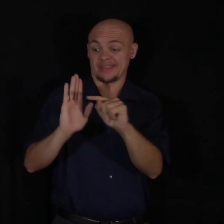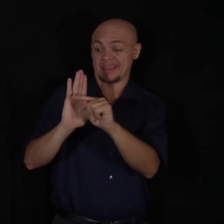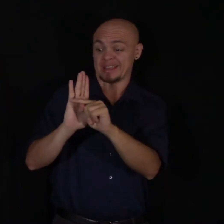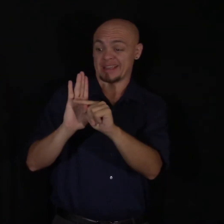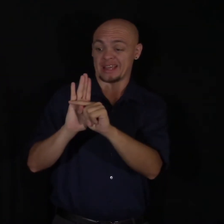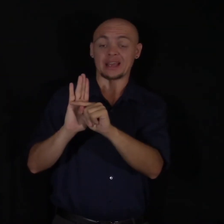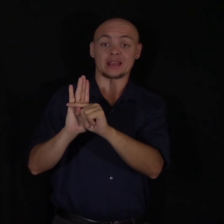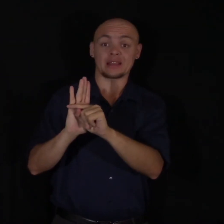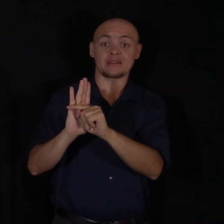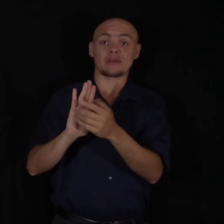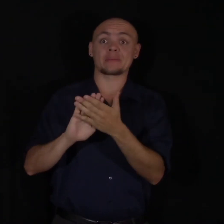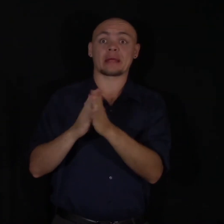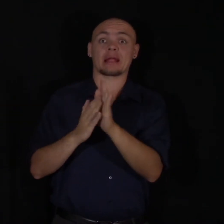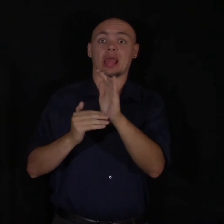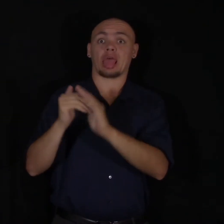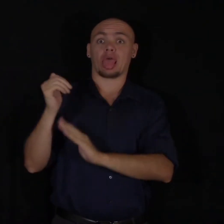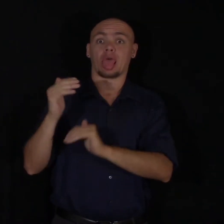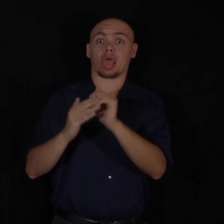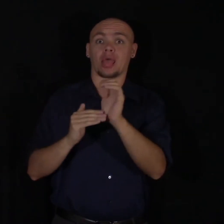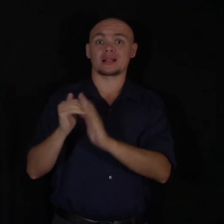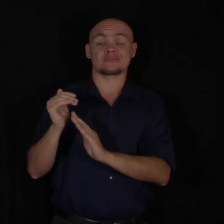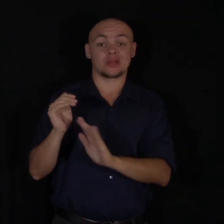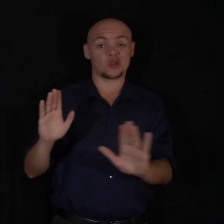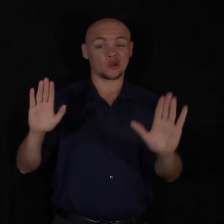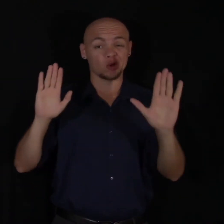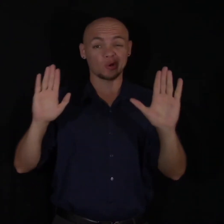comfortable for me wasn't all that great.